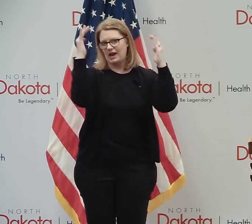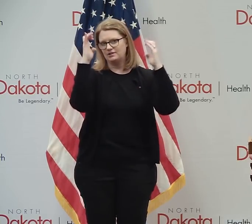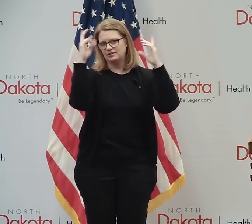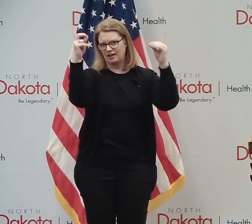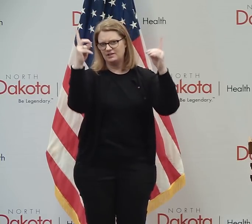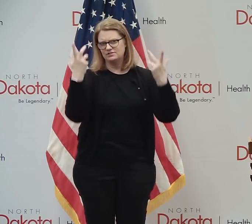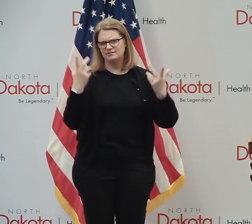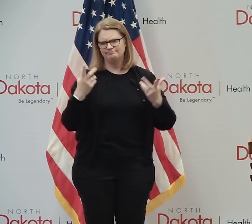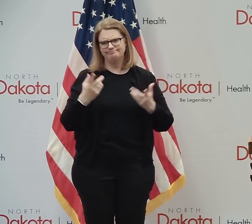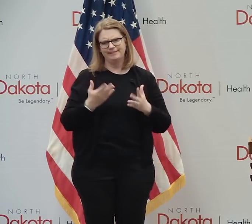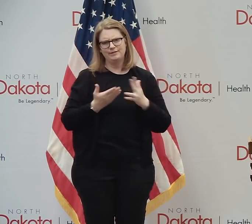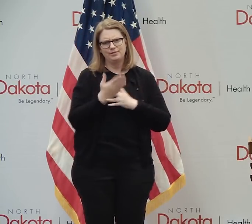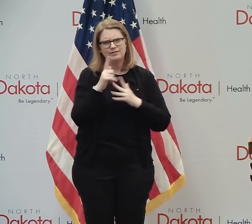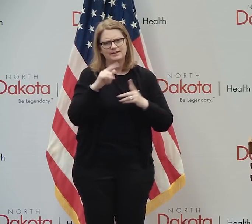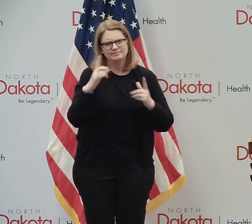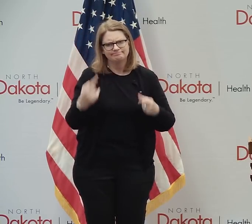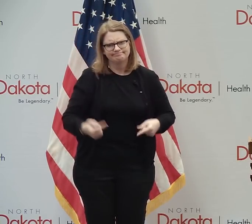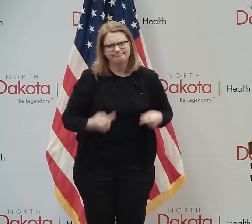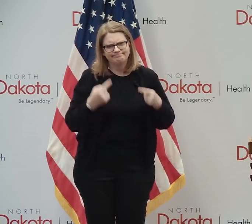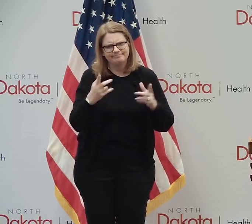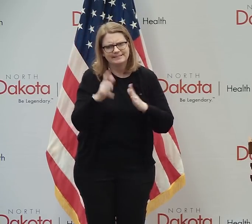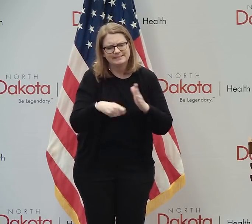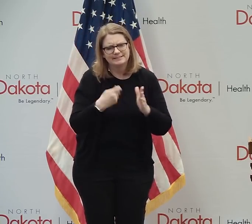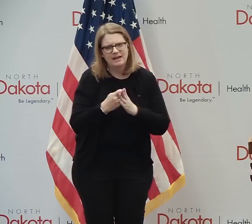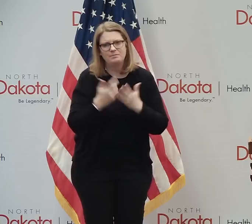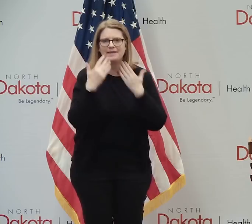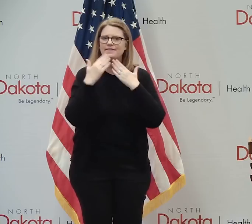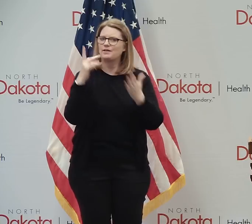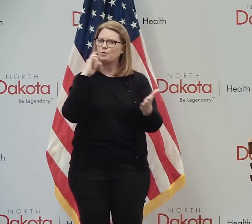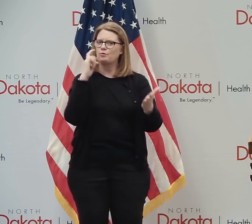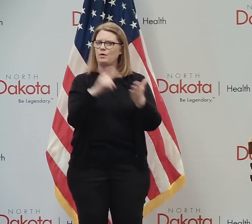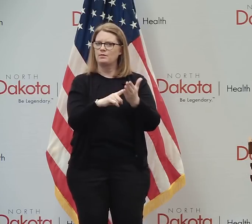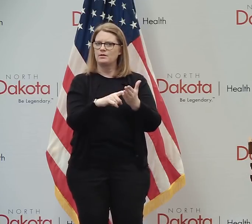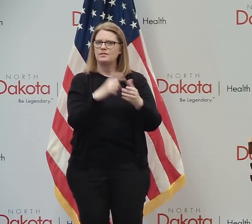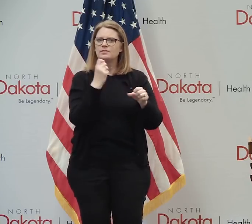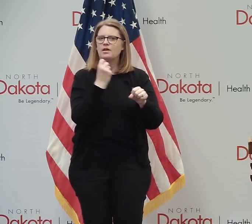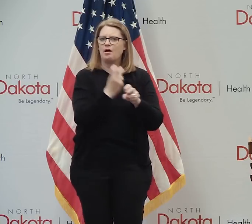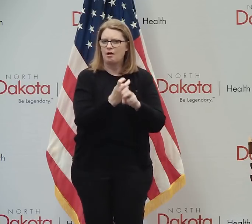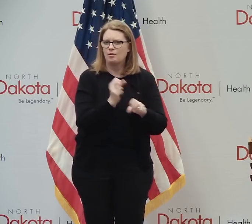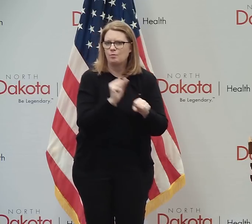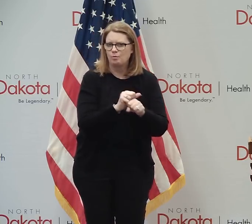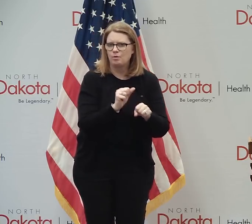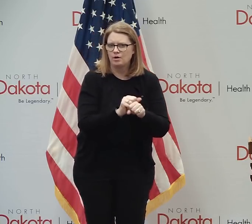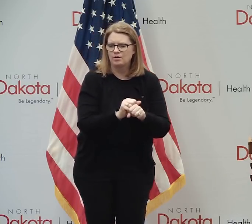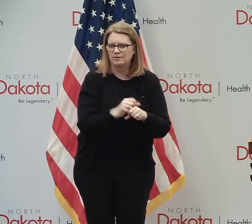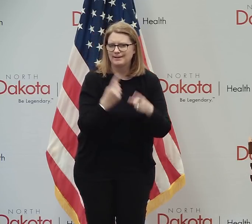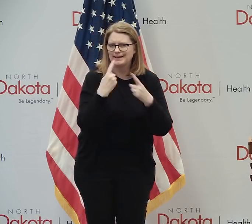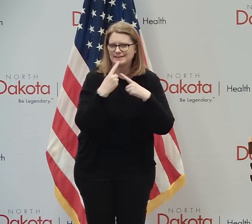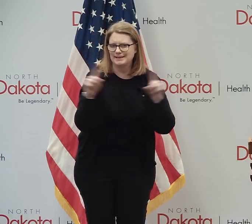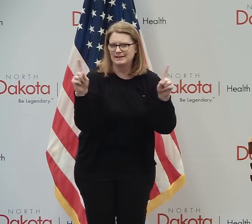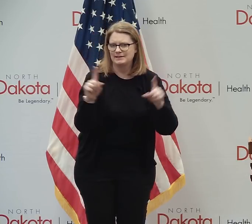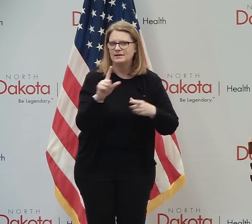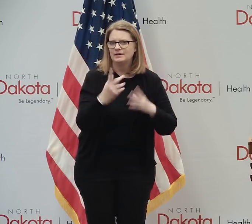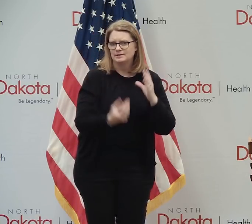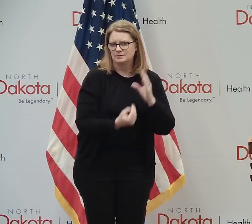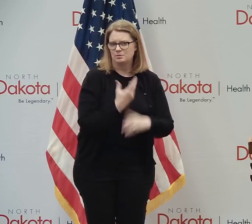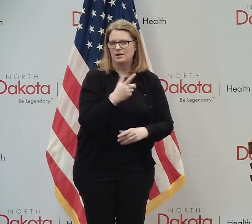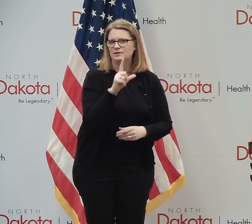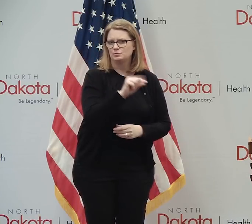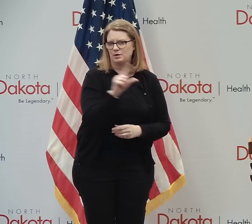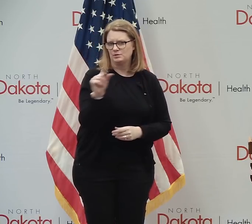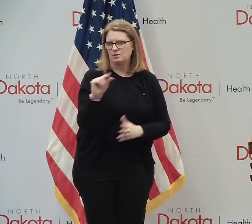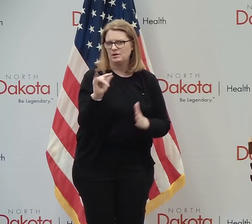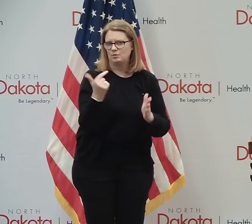tumultuous time. And thank you so much for recognizing the hard work and success of our 2020 spring